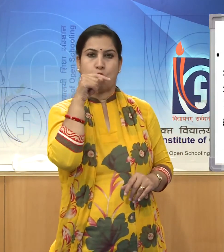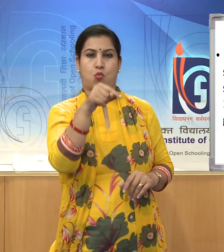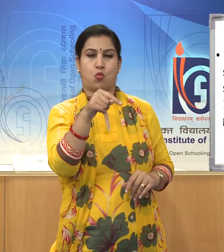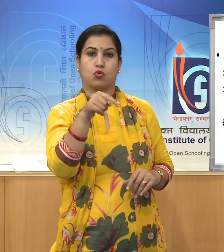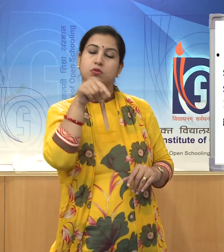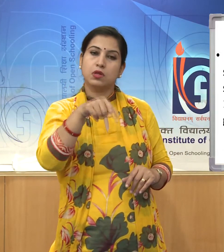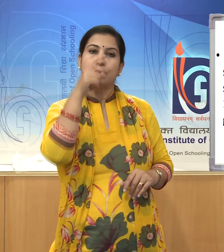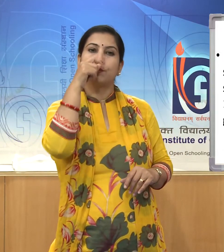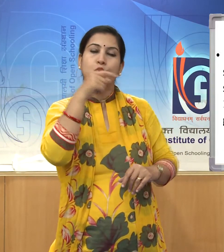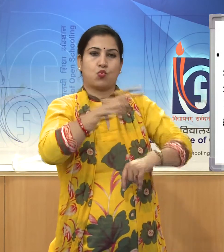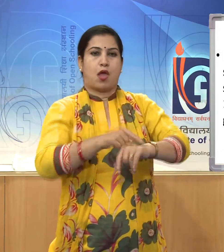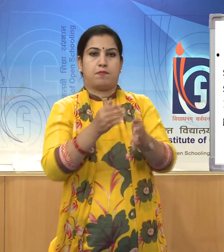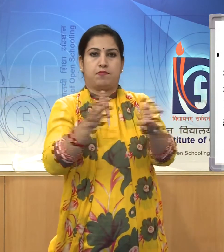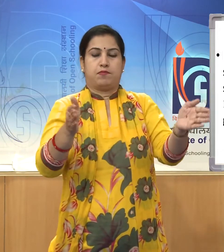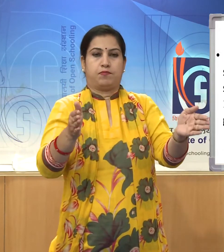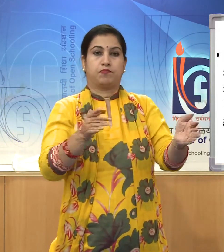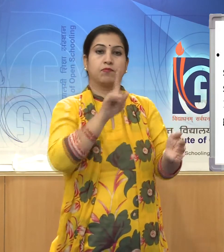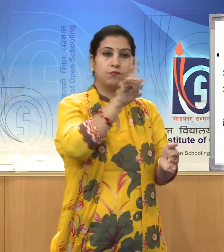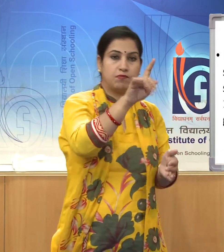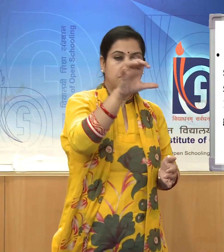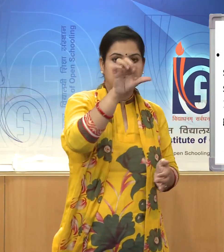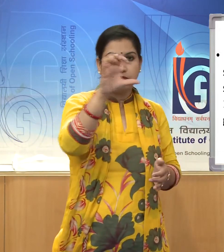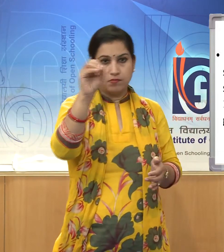1900 to 1902,